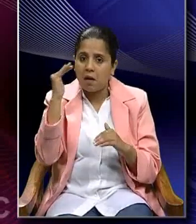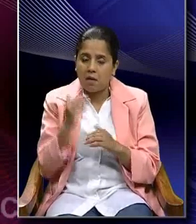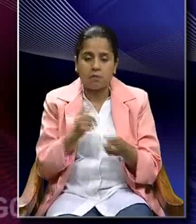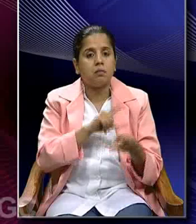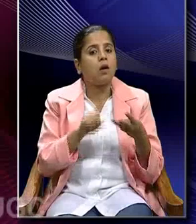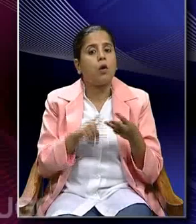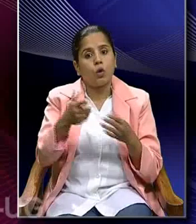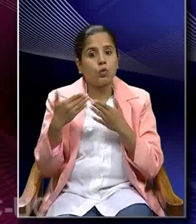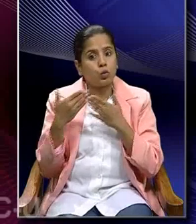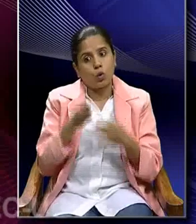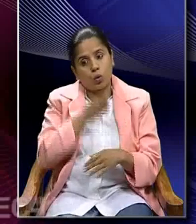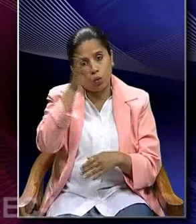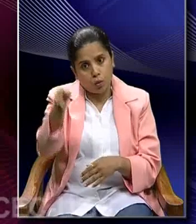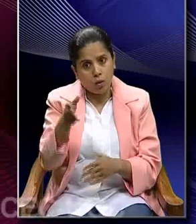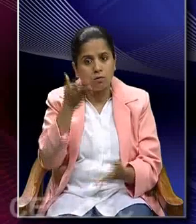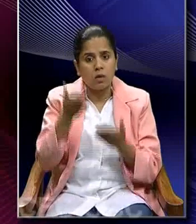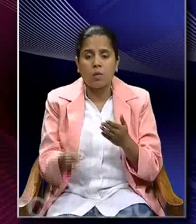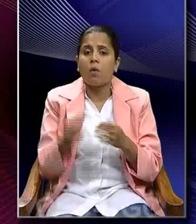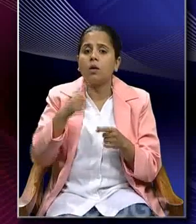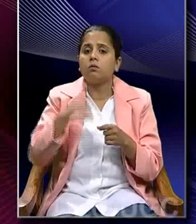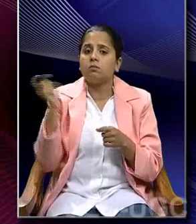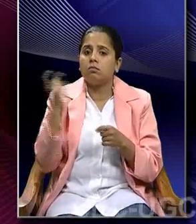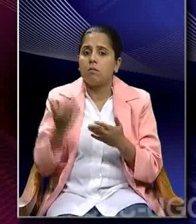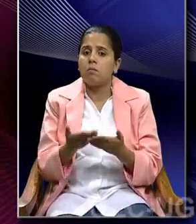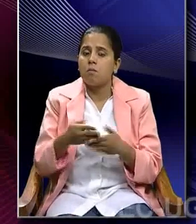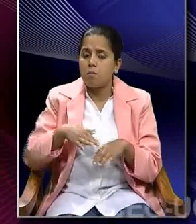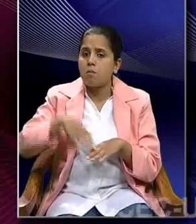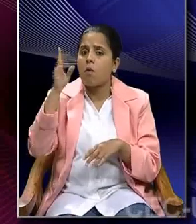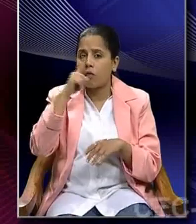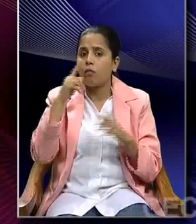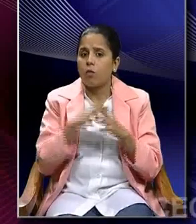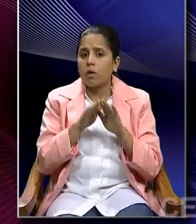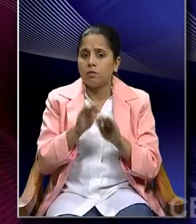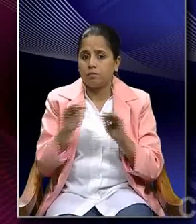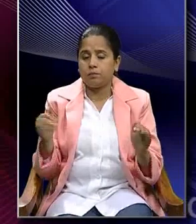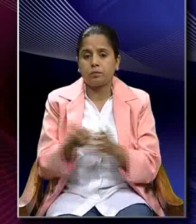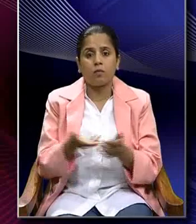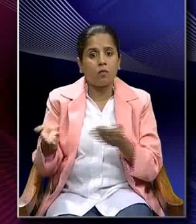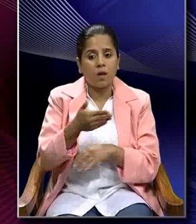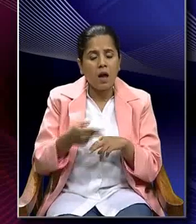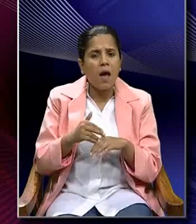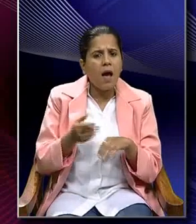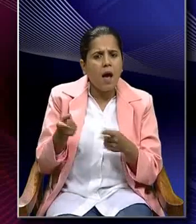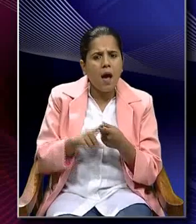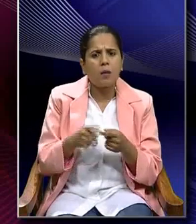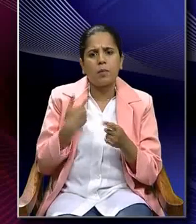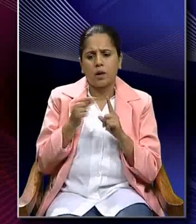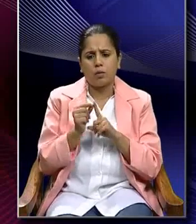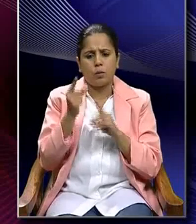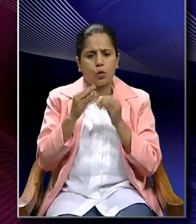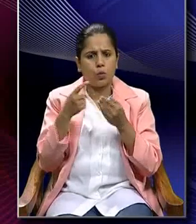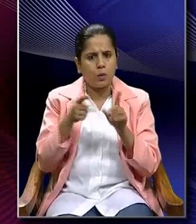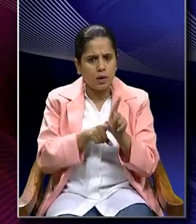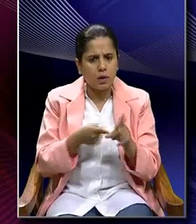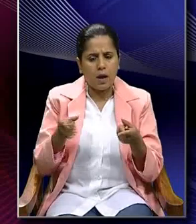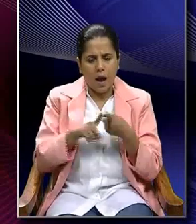school, you have greater rate of dropout for girls. Growing up, puberty, education and the girl child